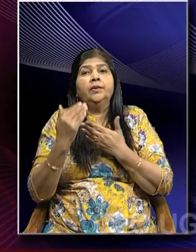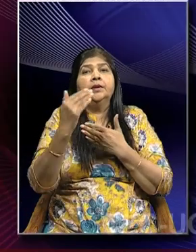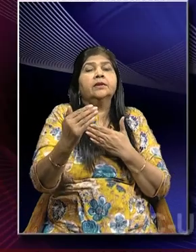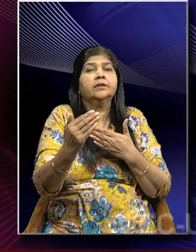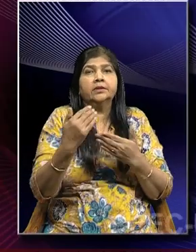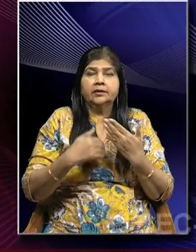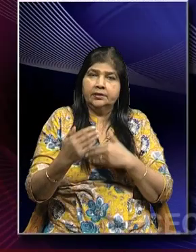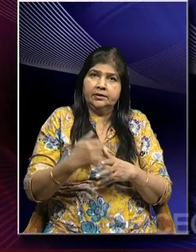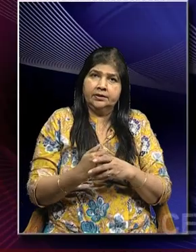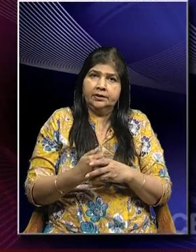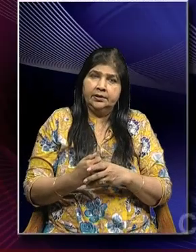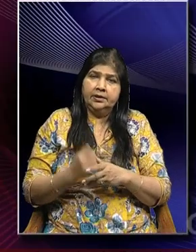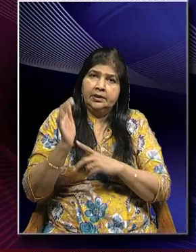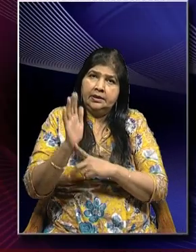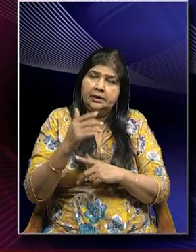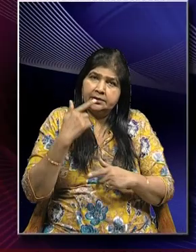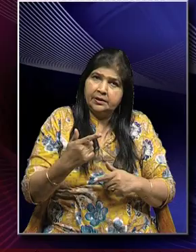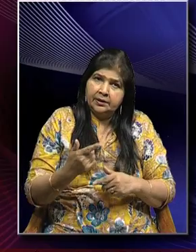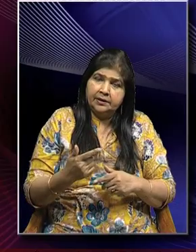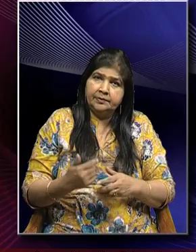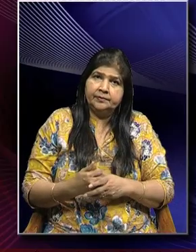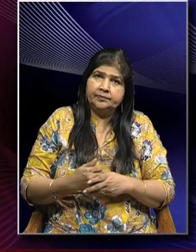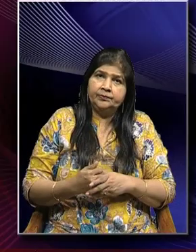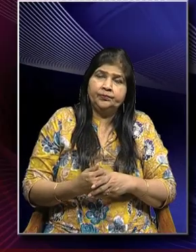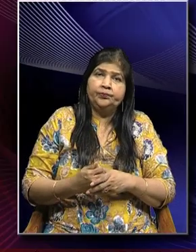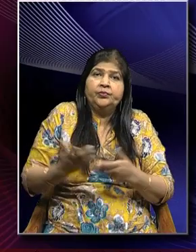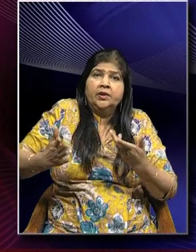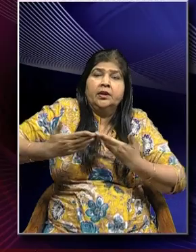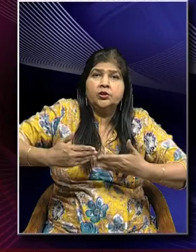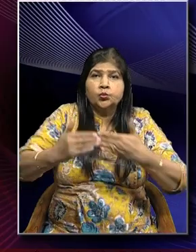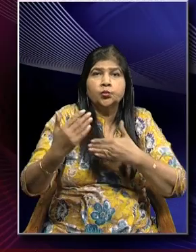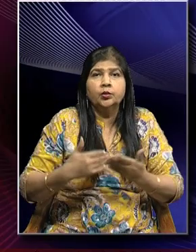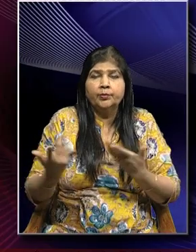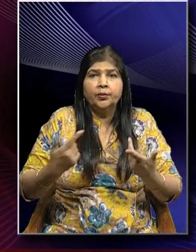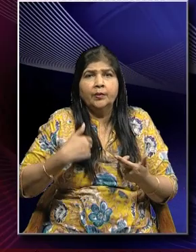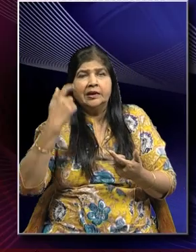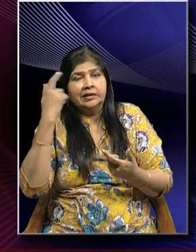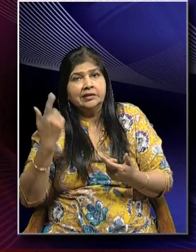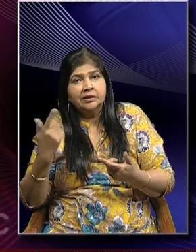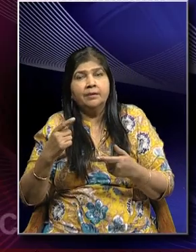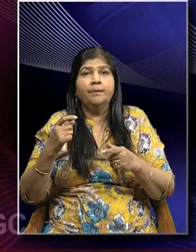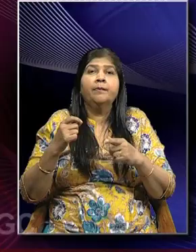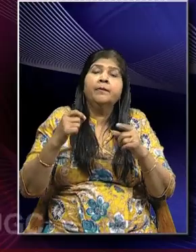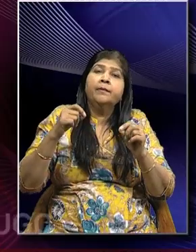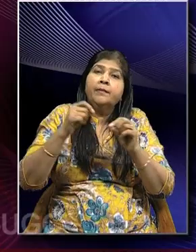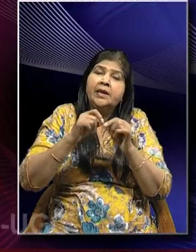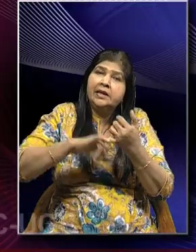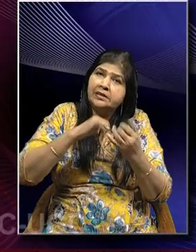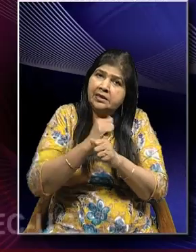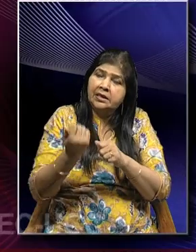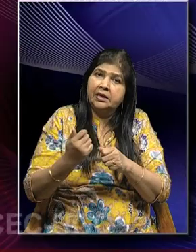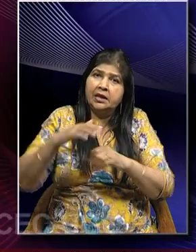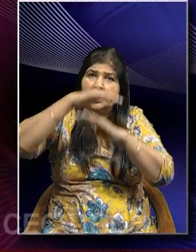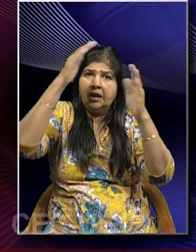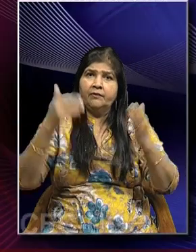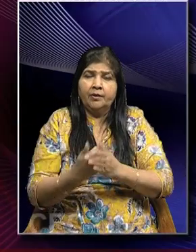this, examples of these examples and scope and concerns of ESG, in environmental category we